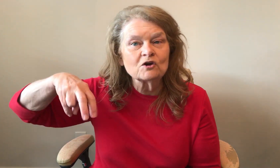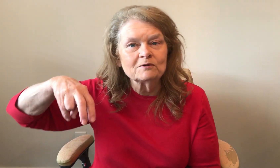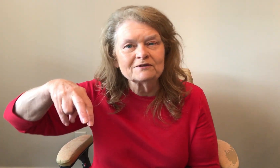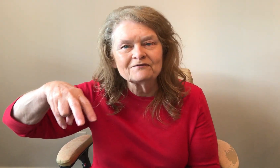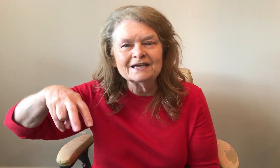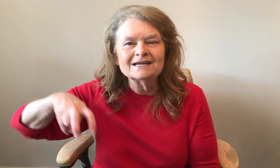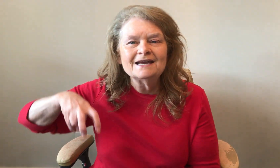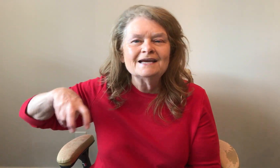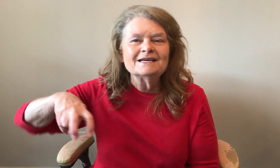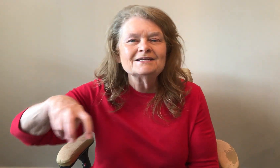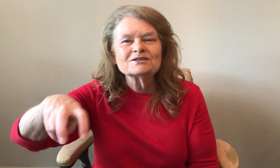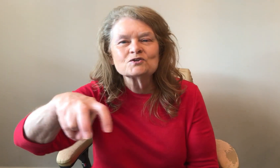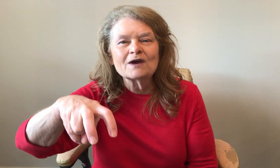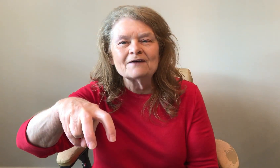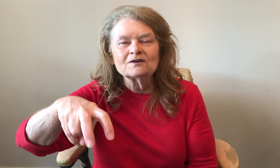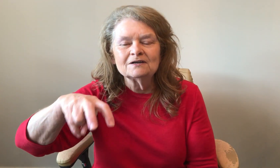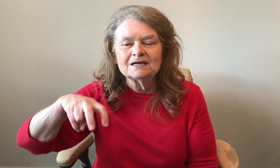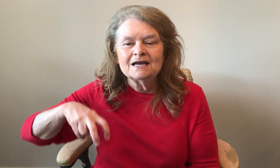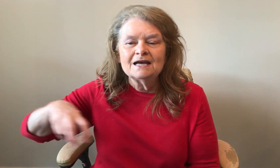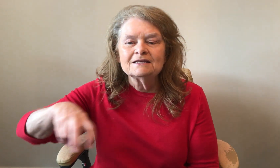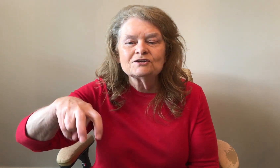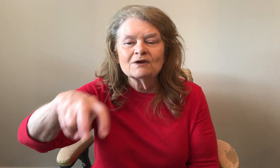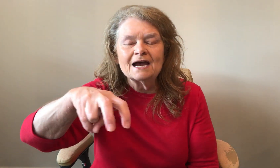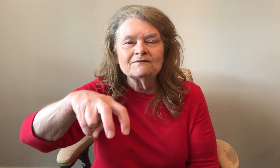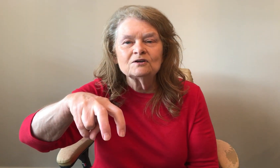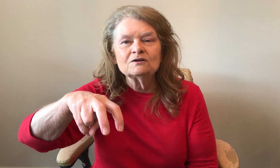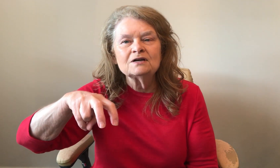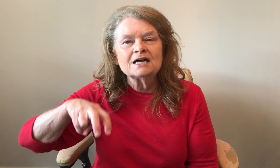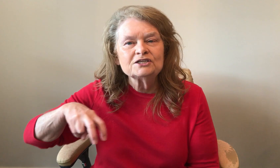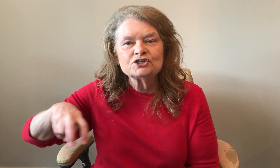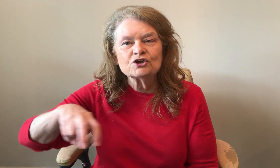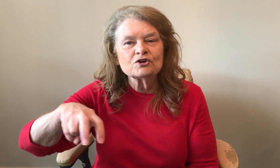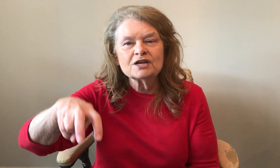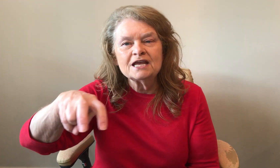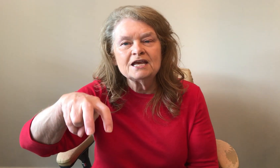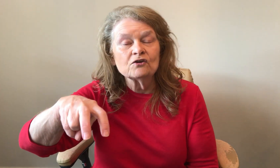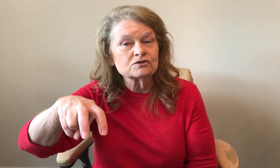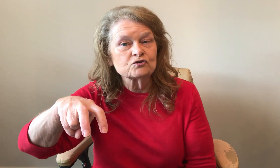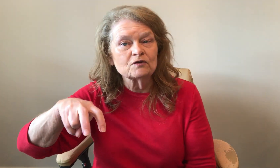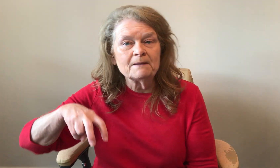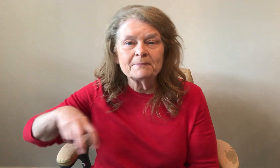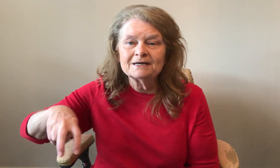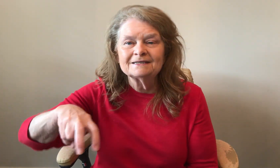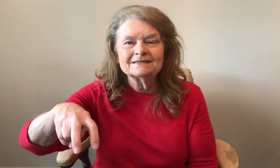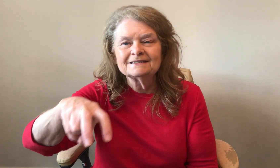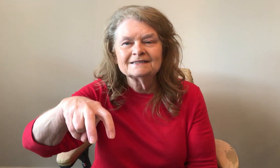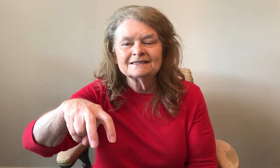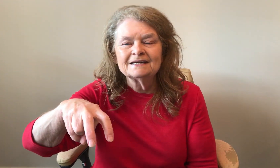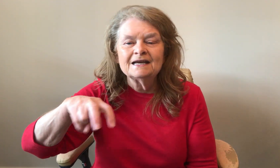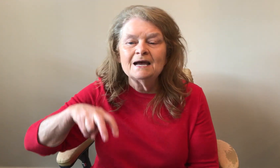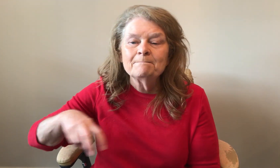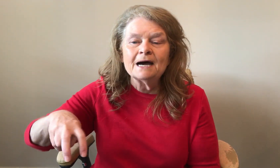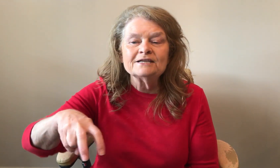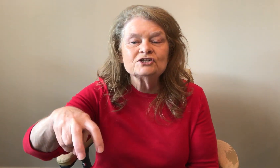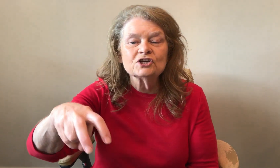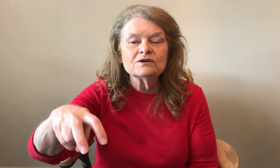move your feet. Just travel. Travel, journey, or trip. My